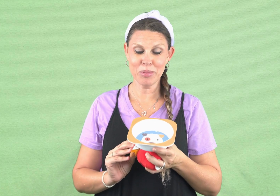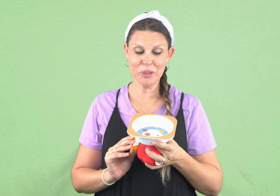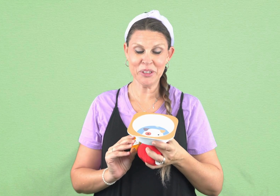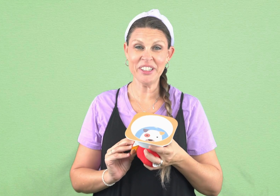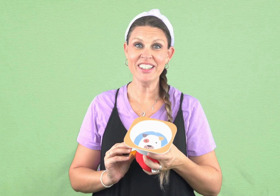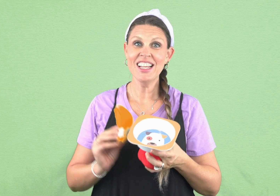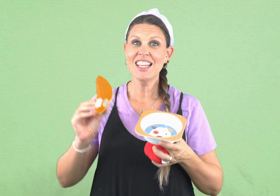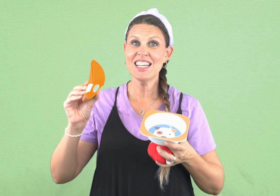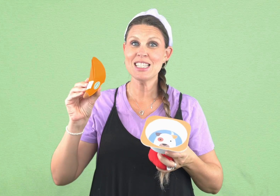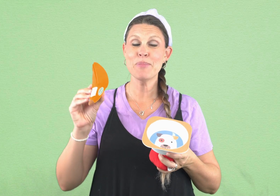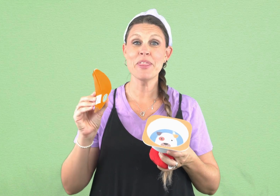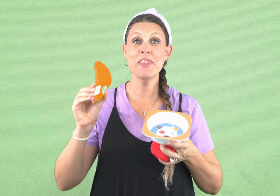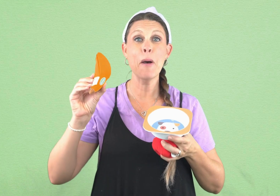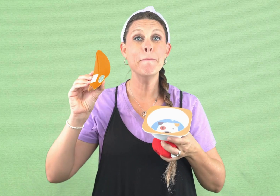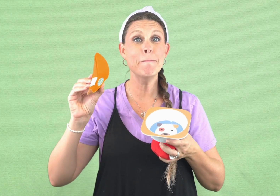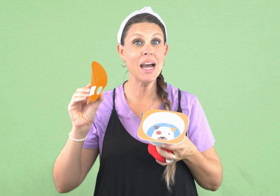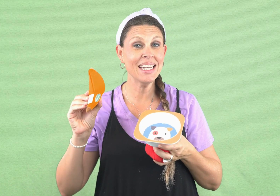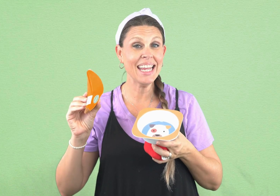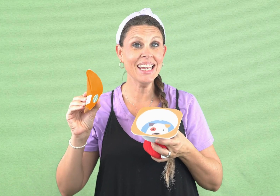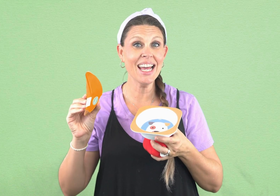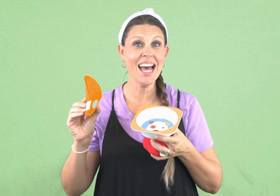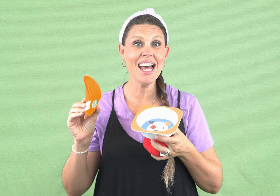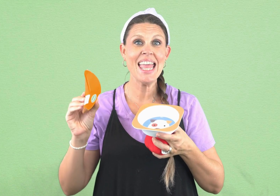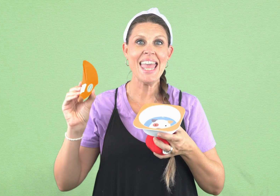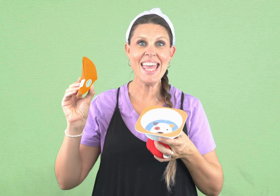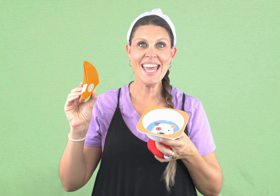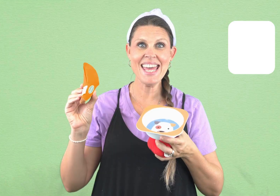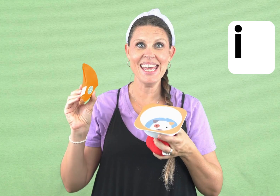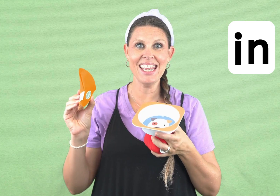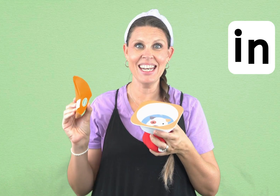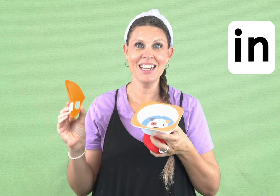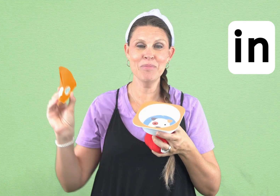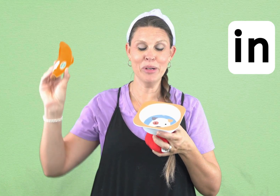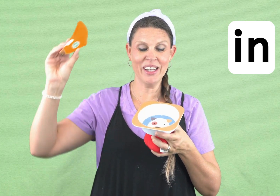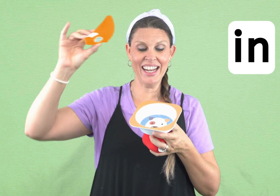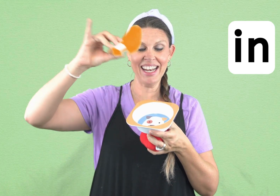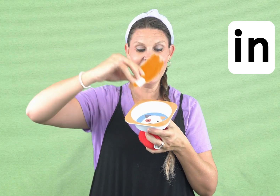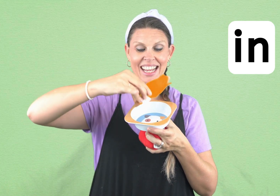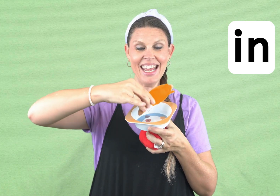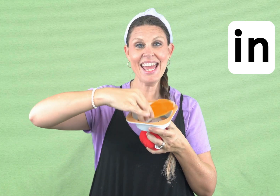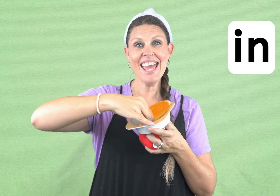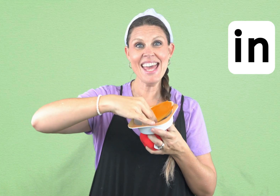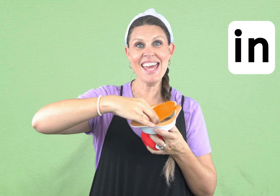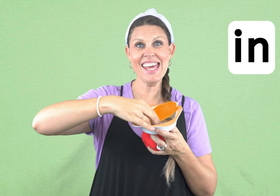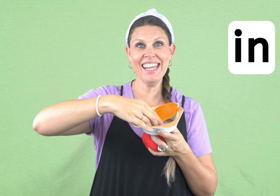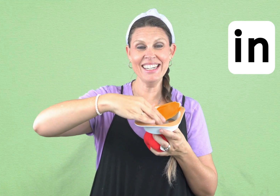our bowl. Let's put the banana in. Put it